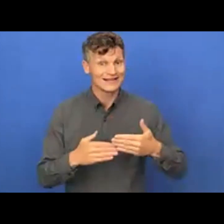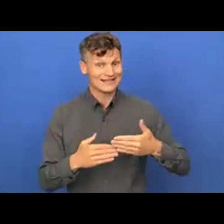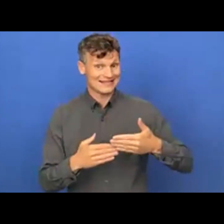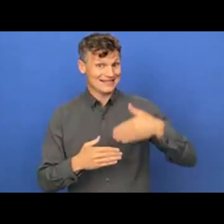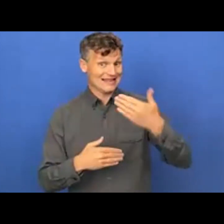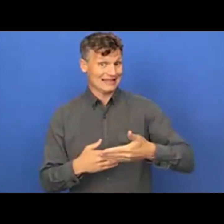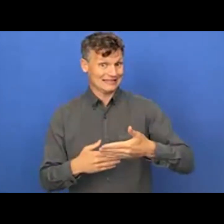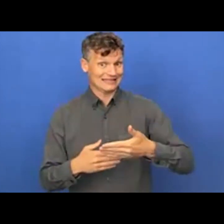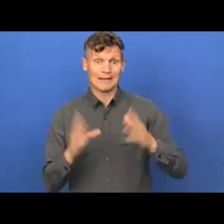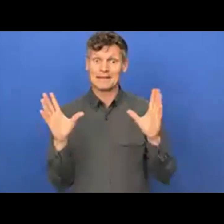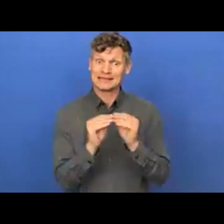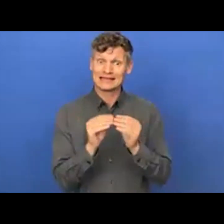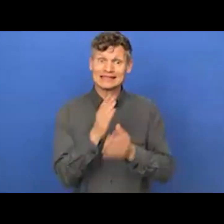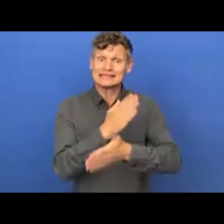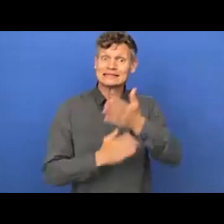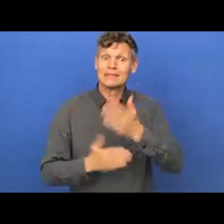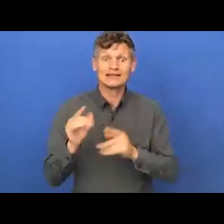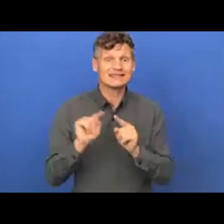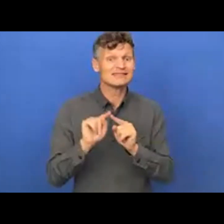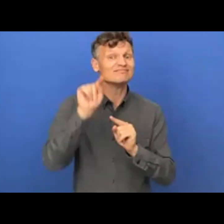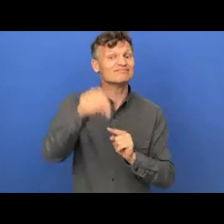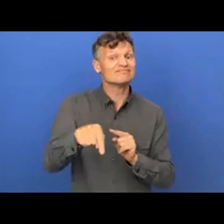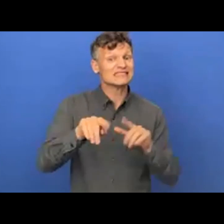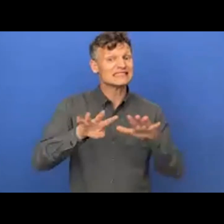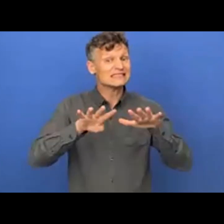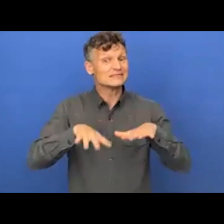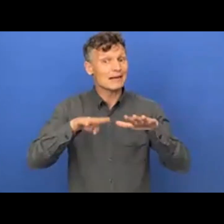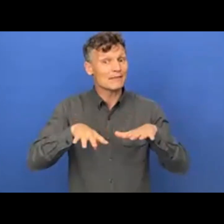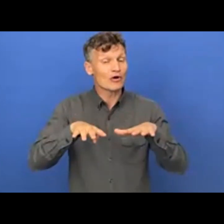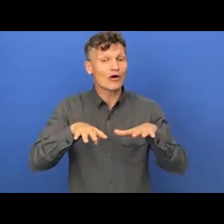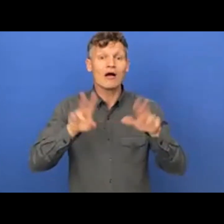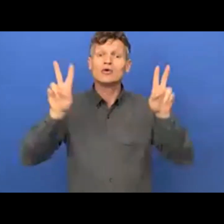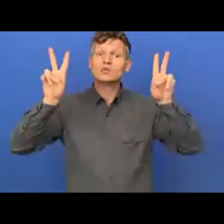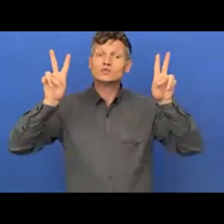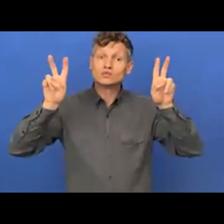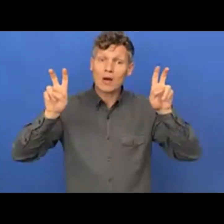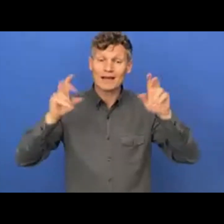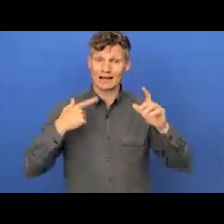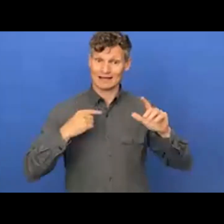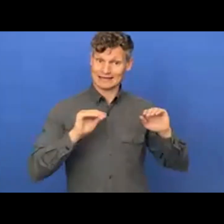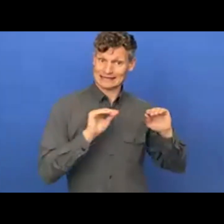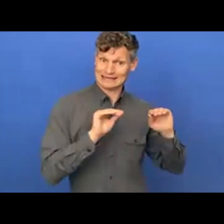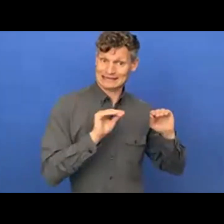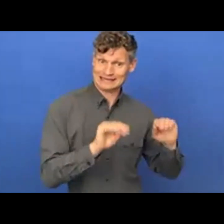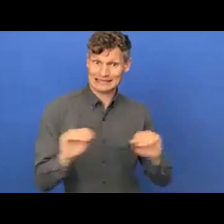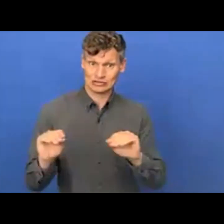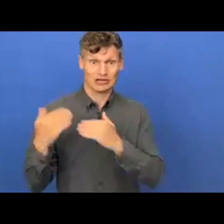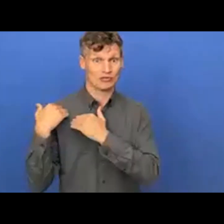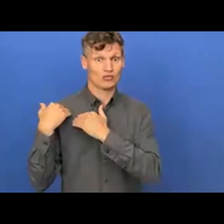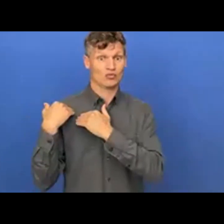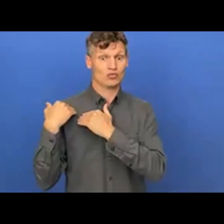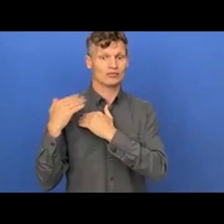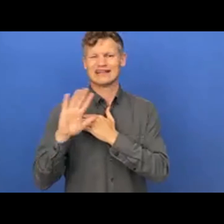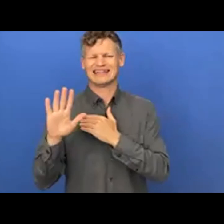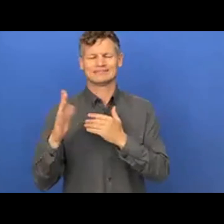disabilities in September. It will be on the role of teachers in preventing and addressing, another meeting on bullying.